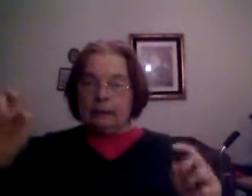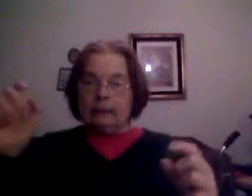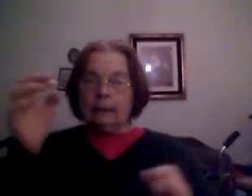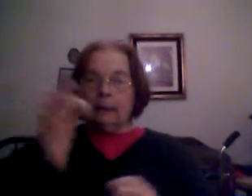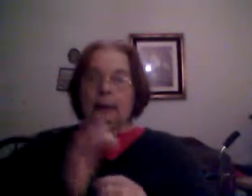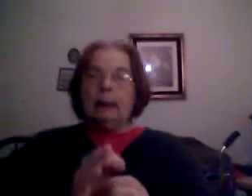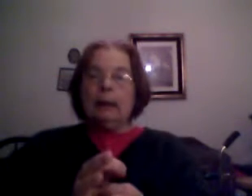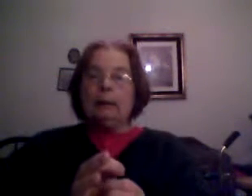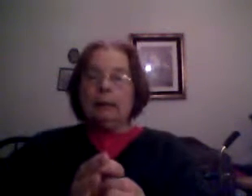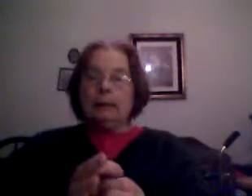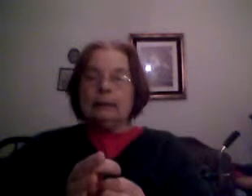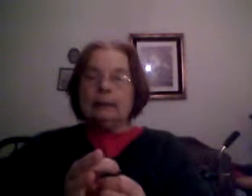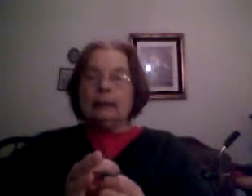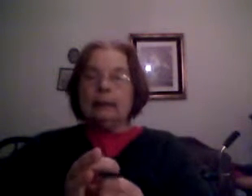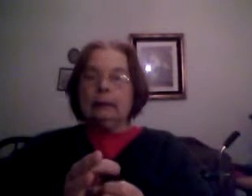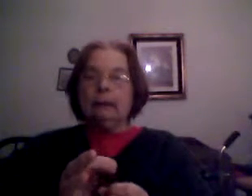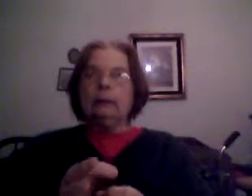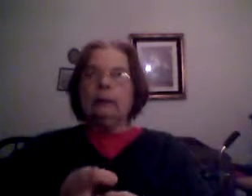test, and then